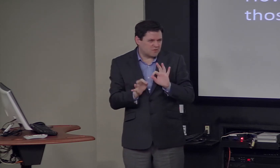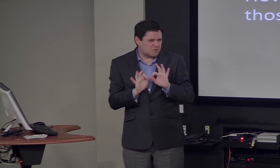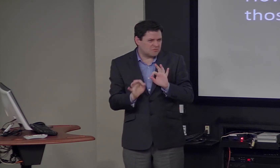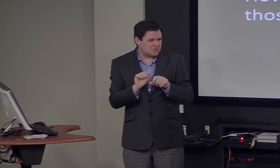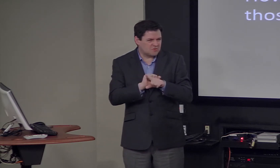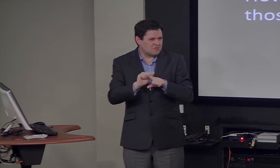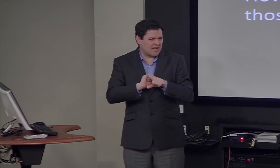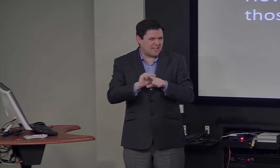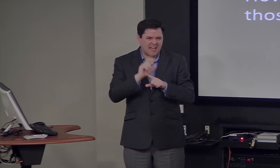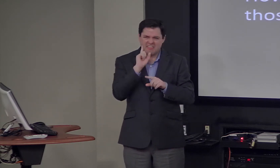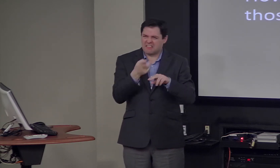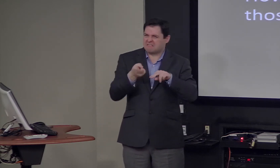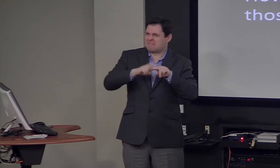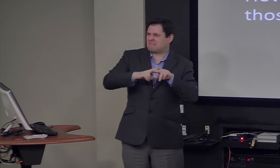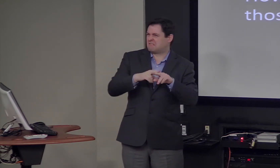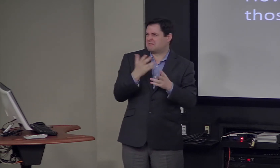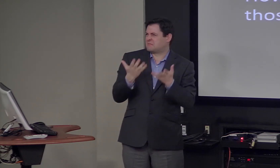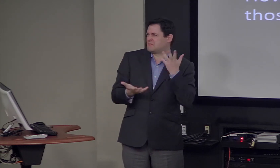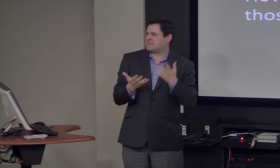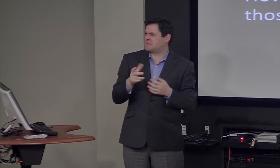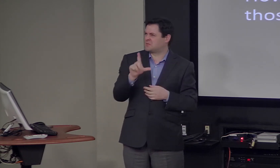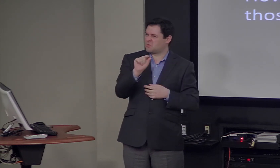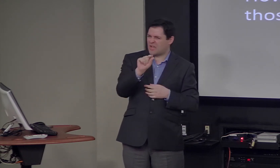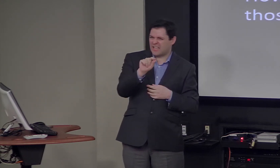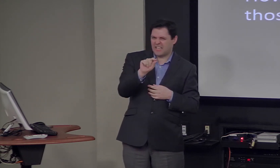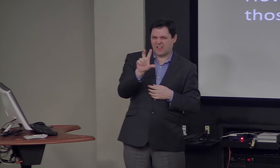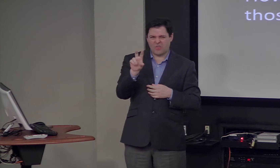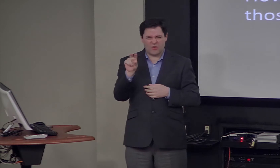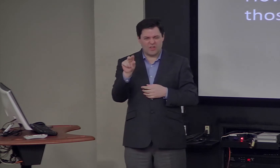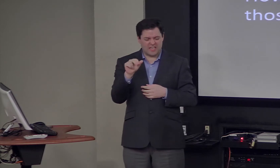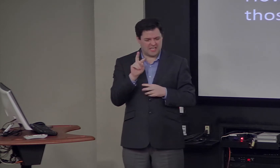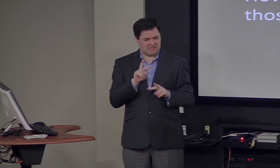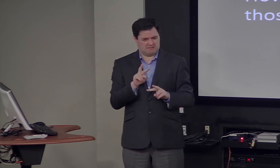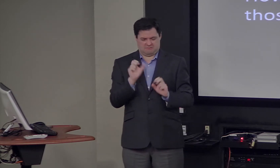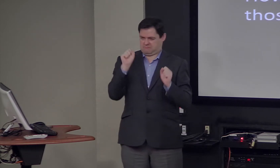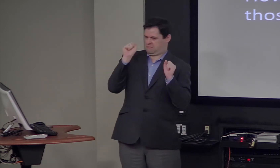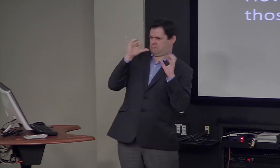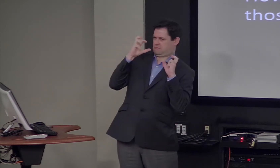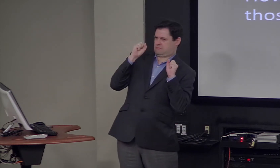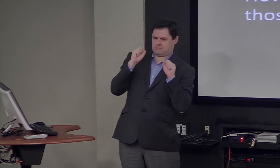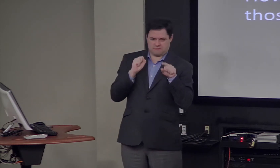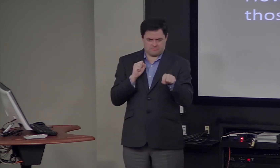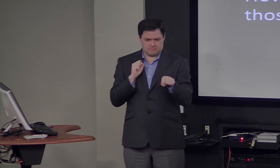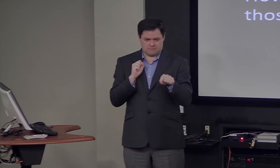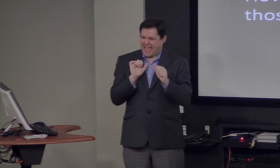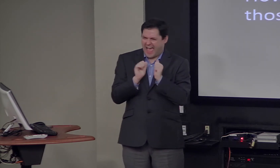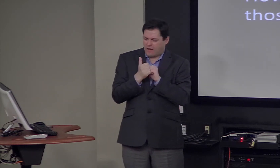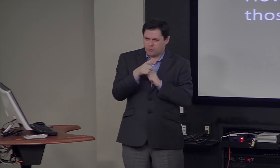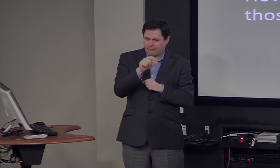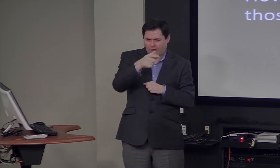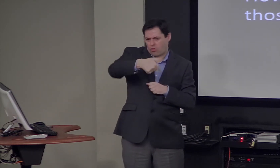hoping to see that they couldn't fix the situation and hoping that perhaps maybe they could see an increase in the number of interpreters that